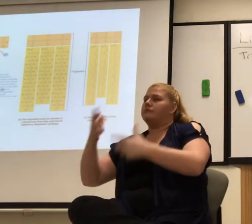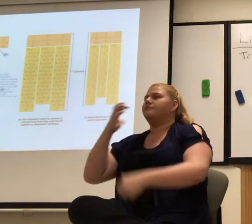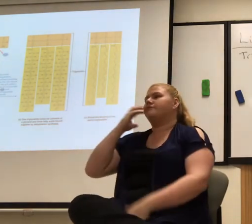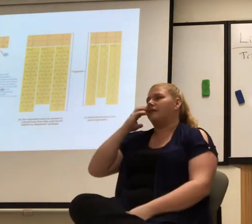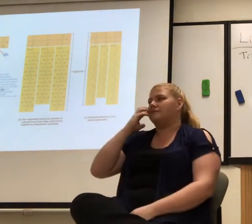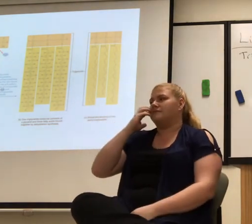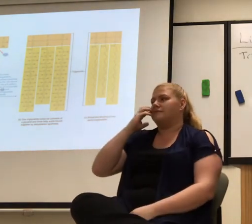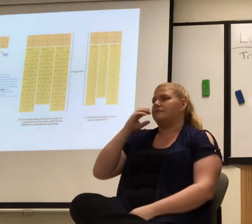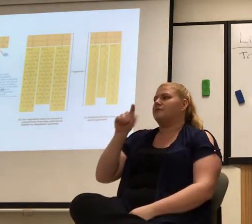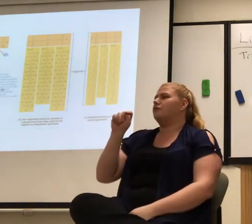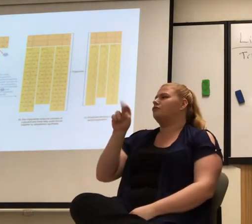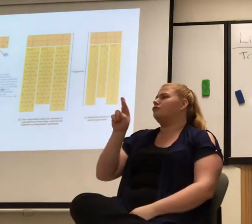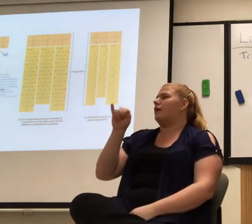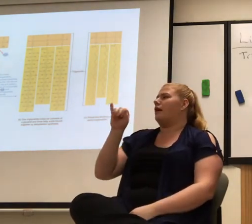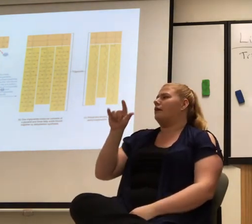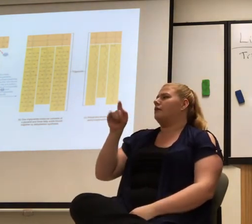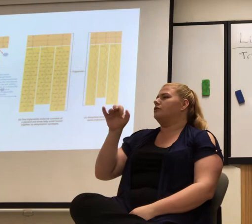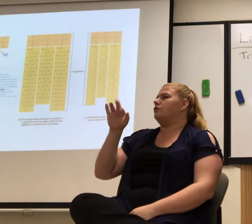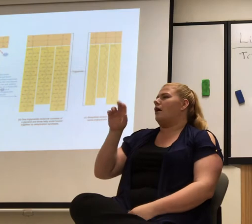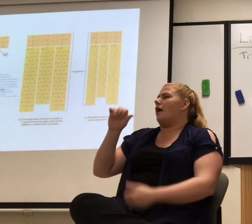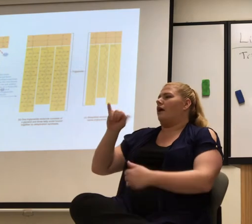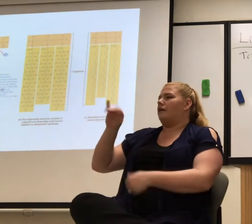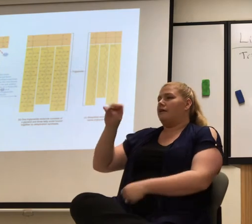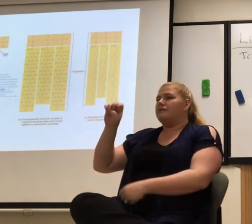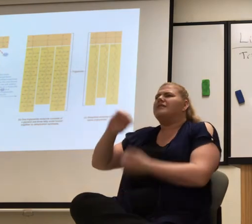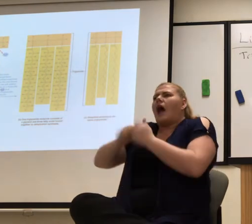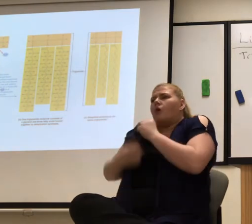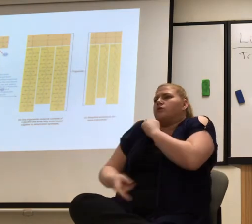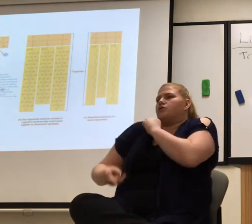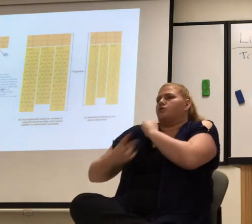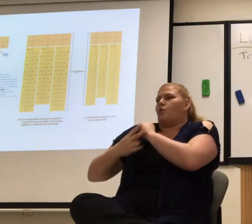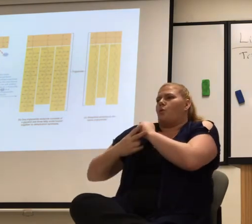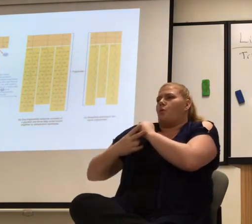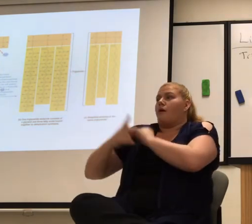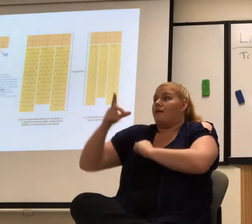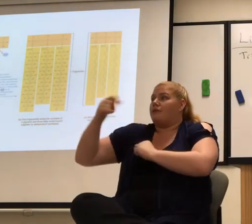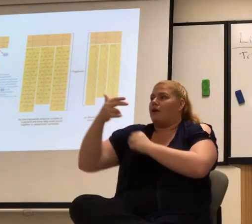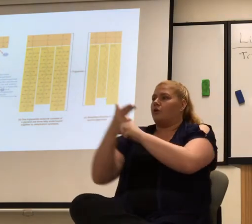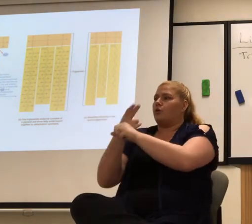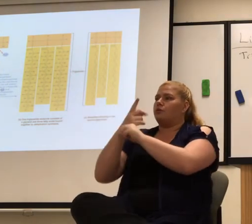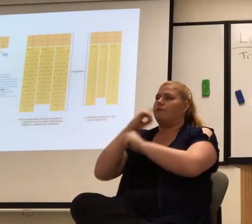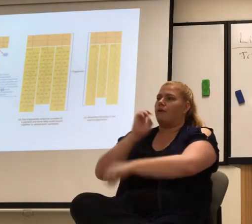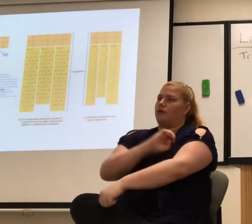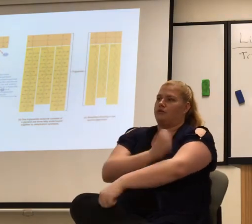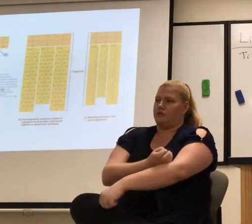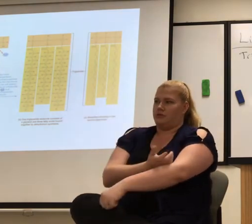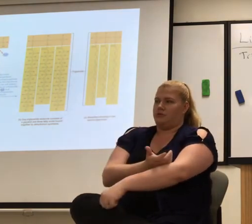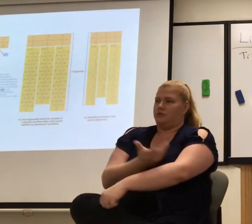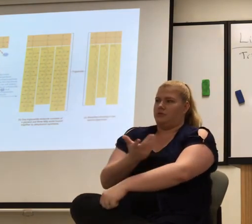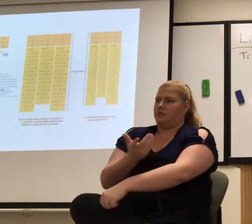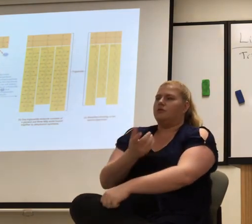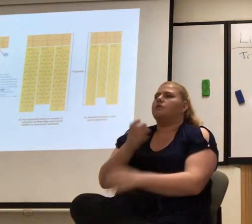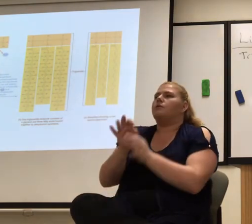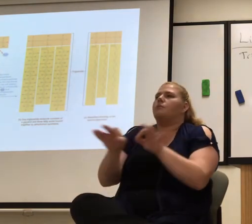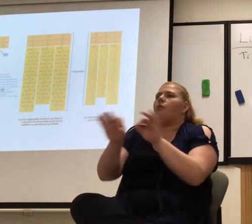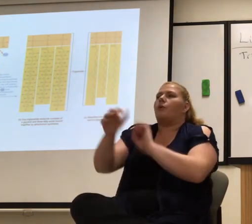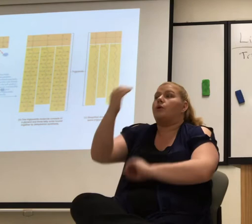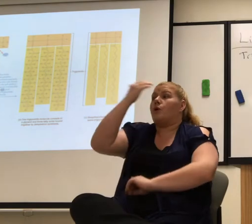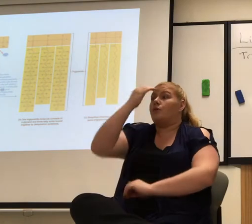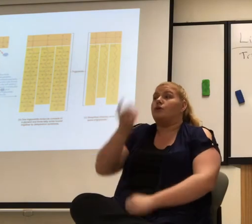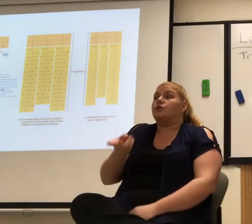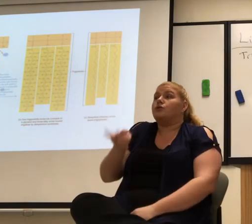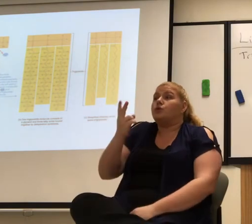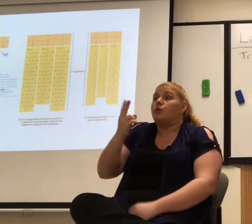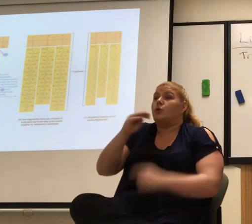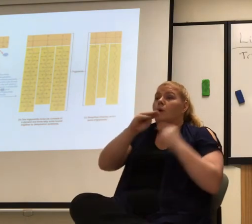we store it for energy. And it's good for you to know that there's only two molecules